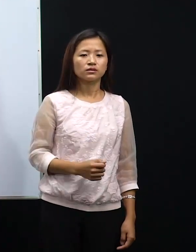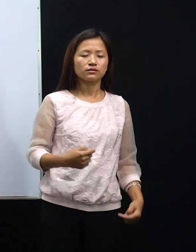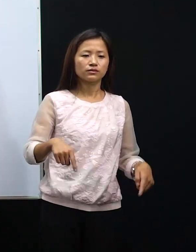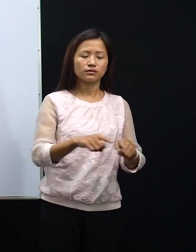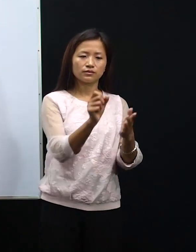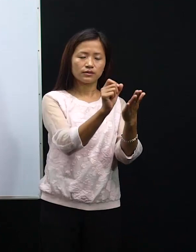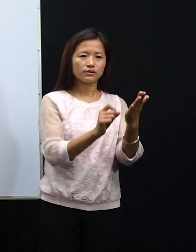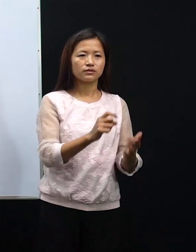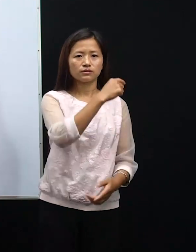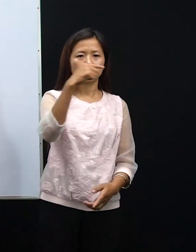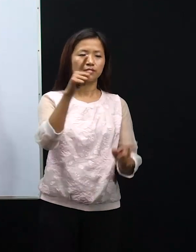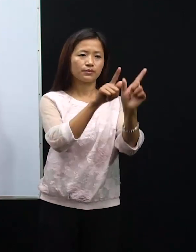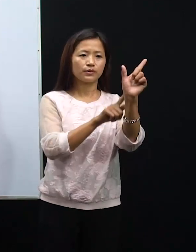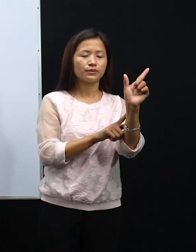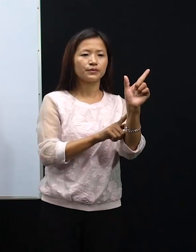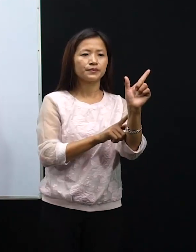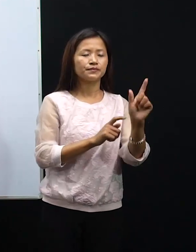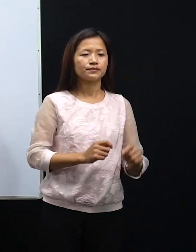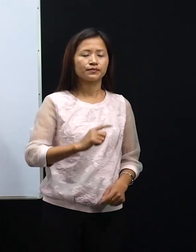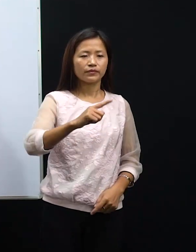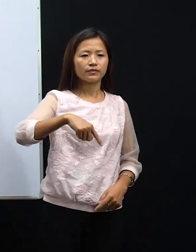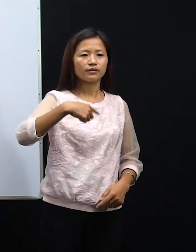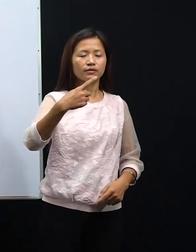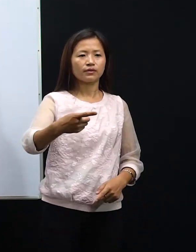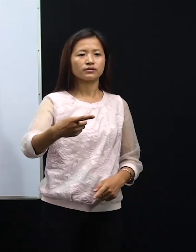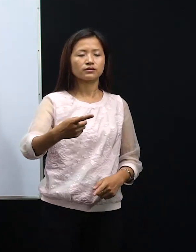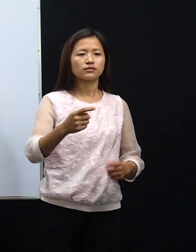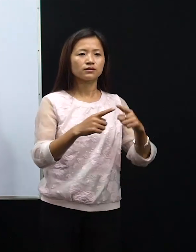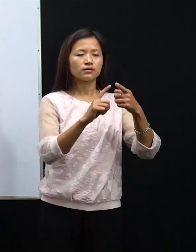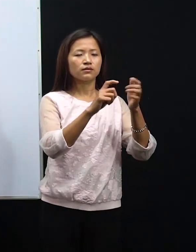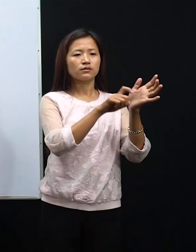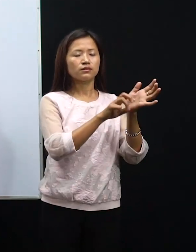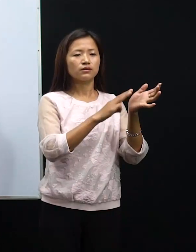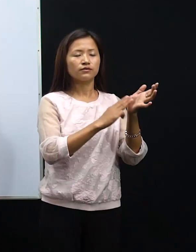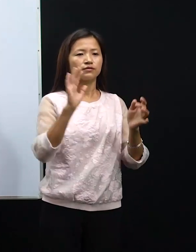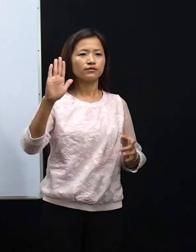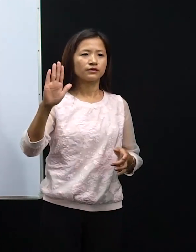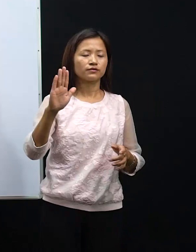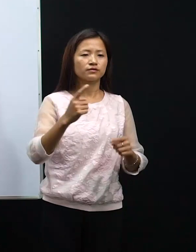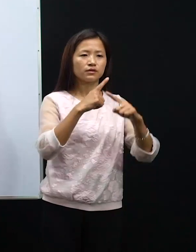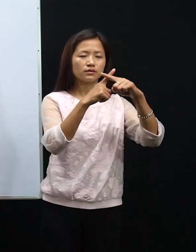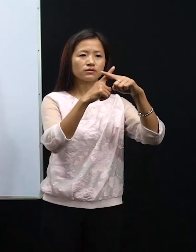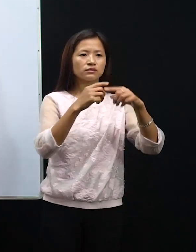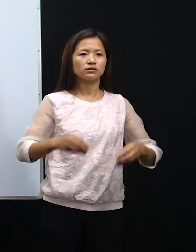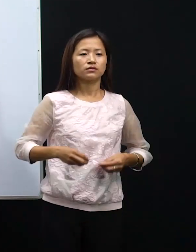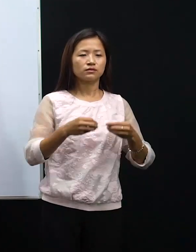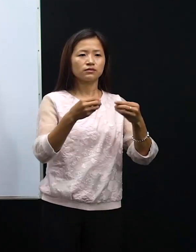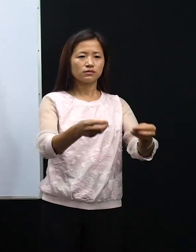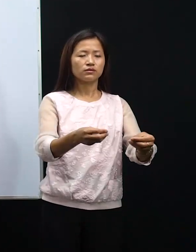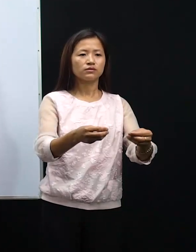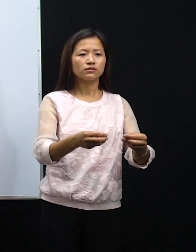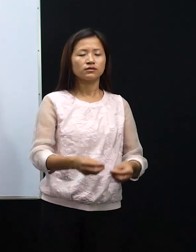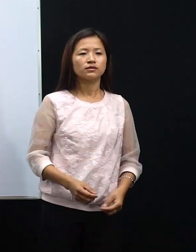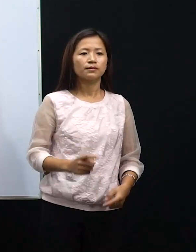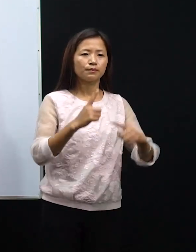minus 9y. If you come to the next term, it is plus 5x. This is the only number term given here, so we will simply